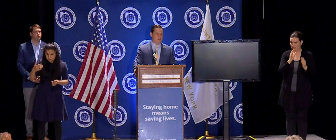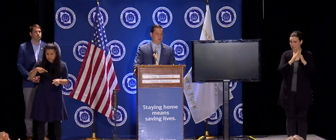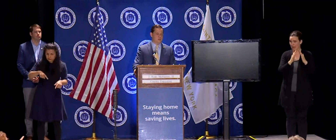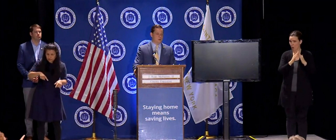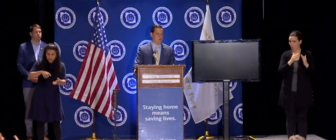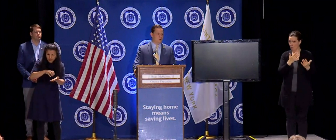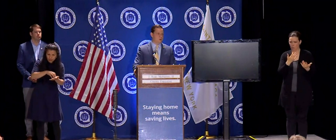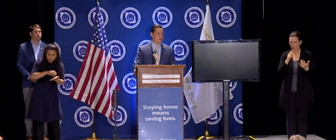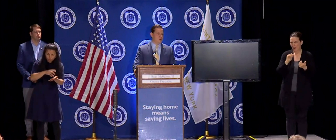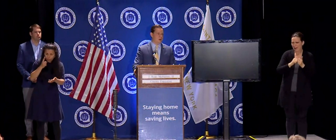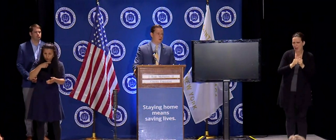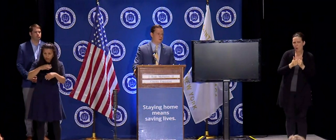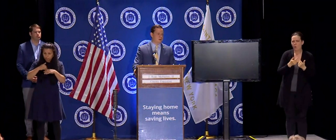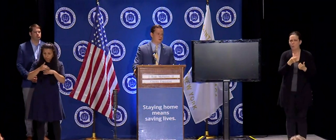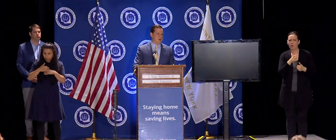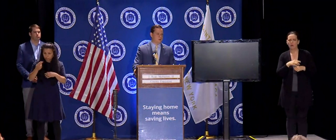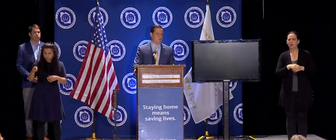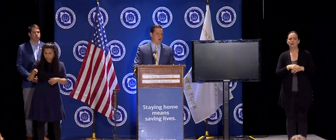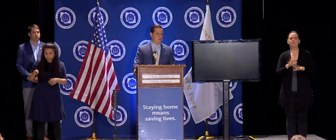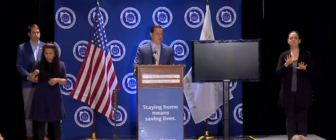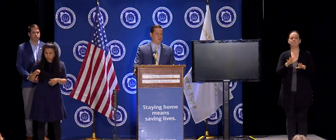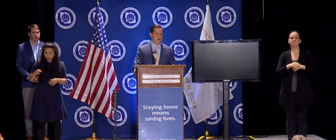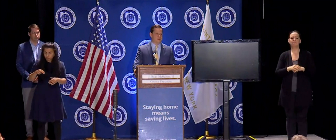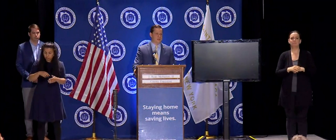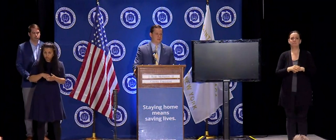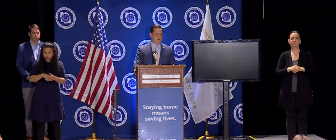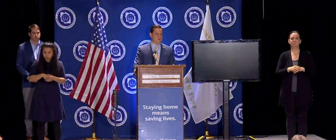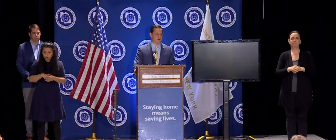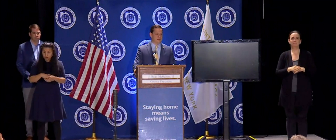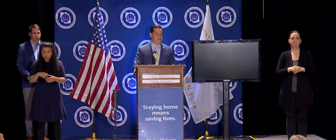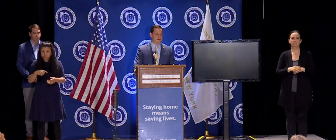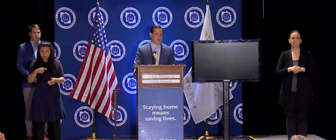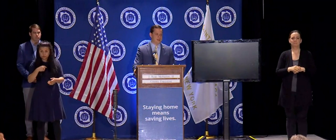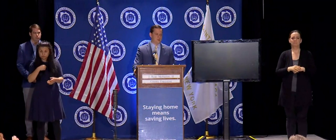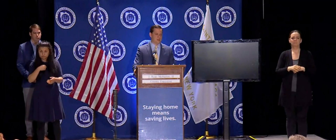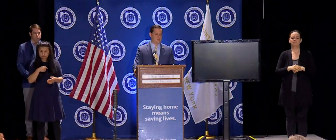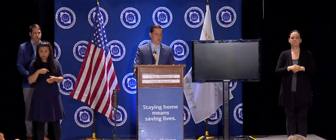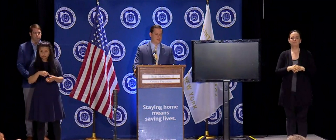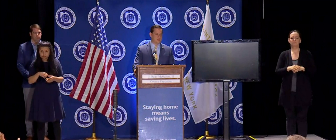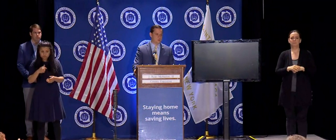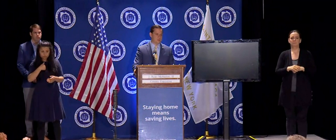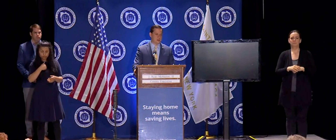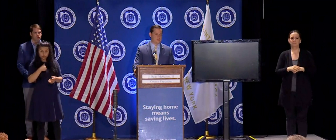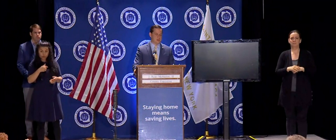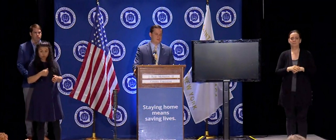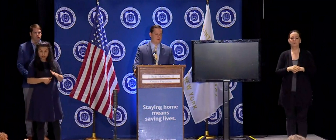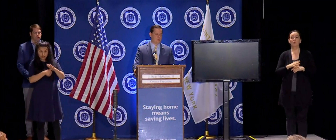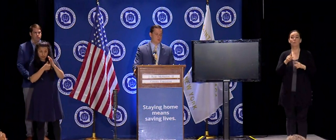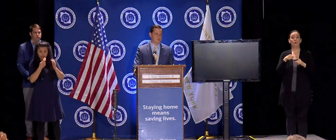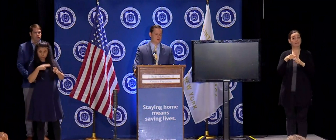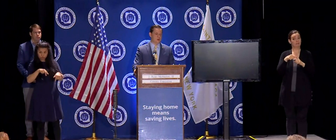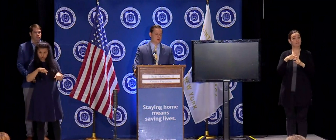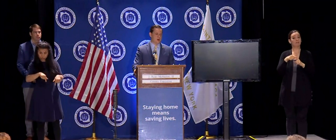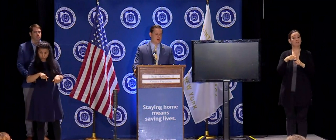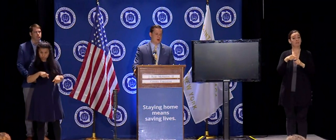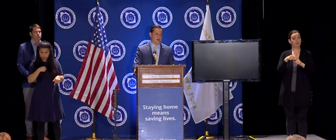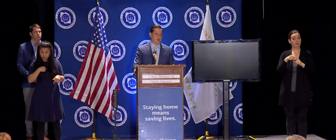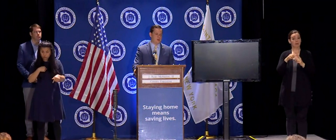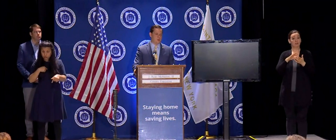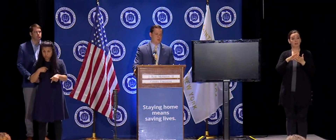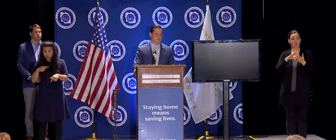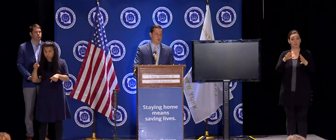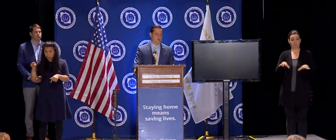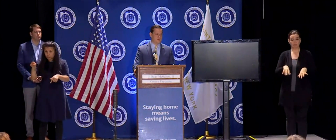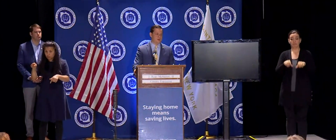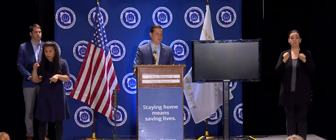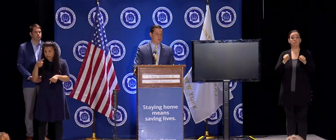direct communication with, when I became county executive in Salt Lake City, I had direct communication with the Amazon folks. I